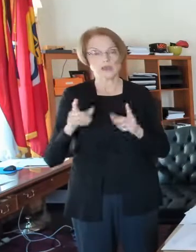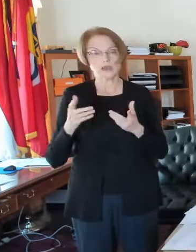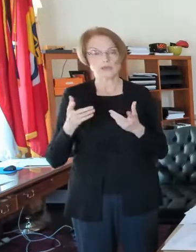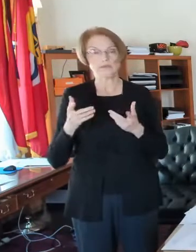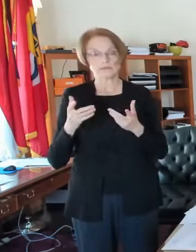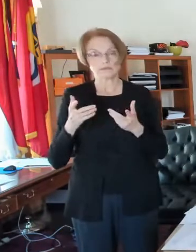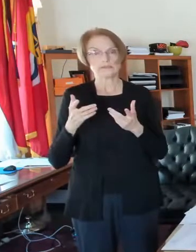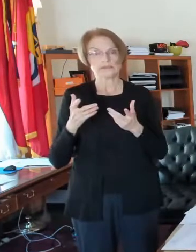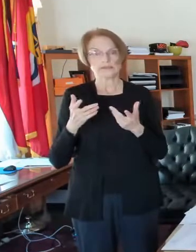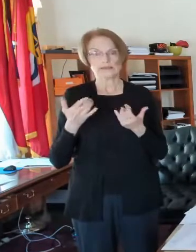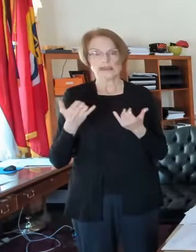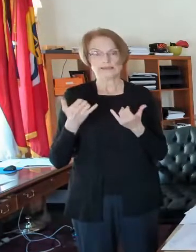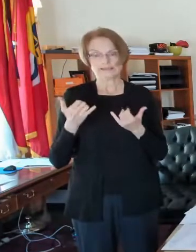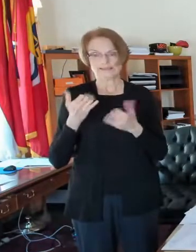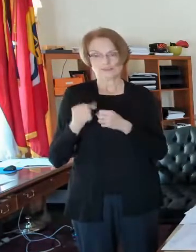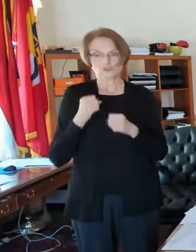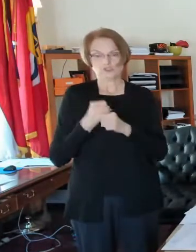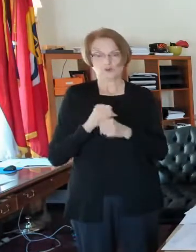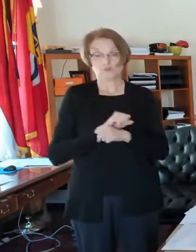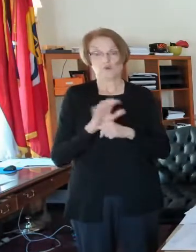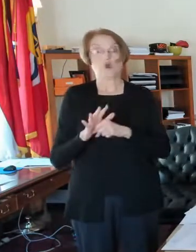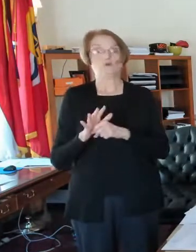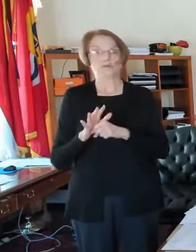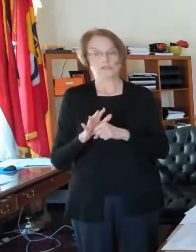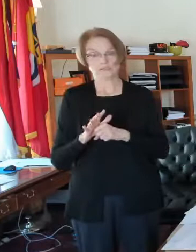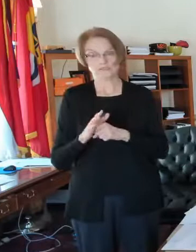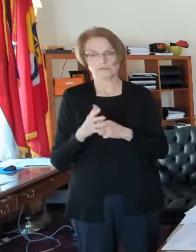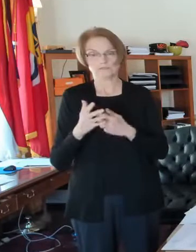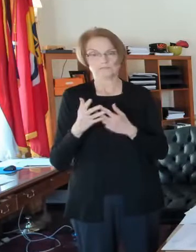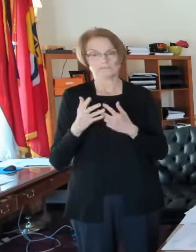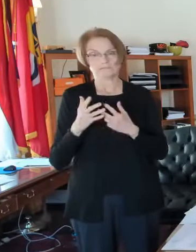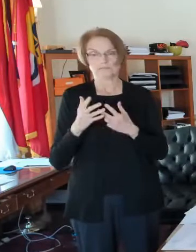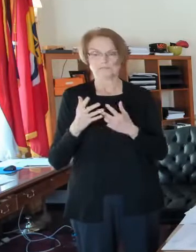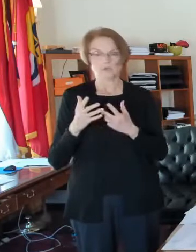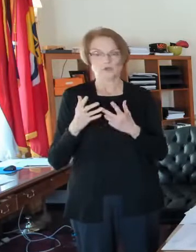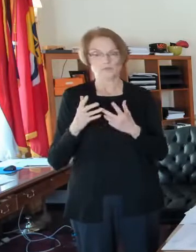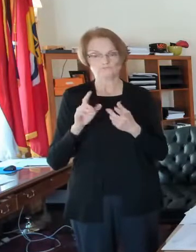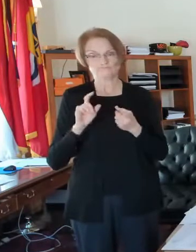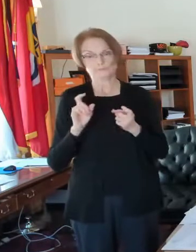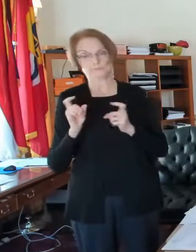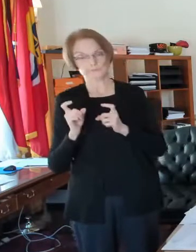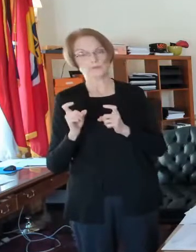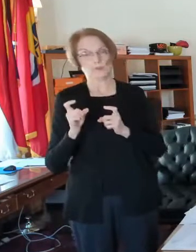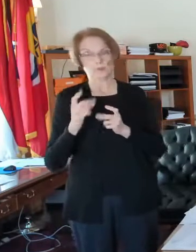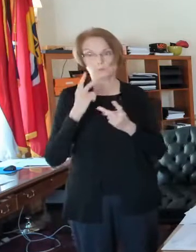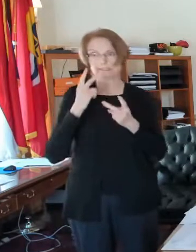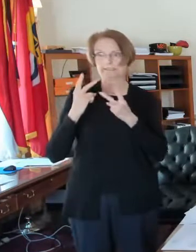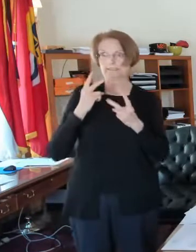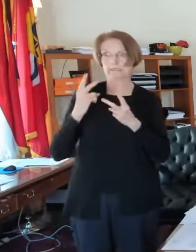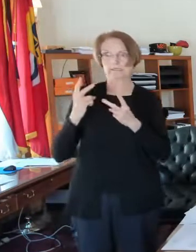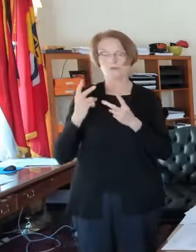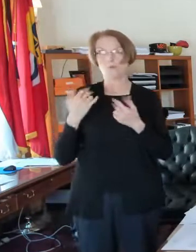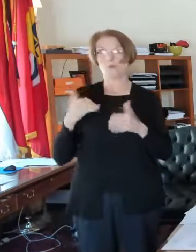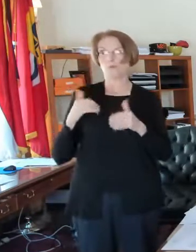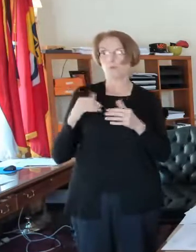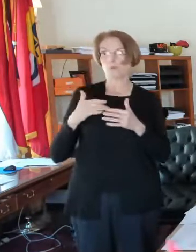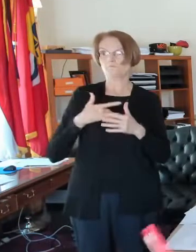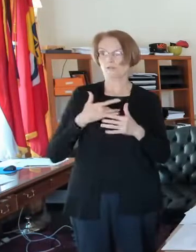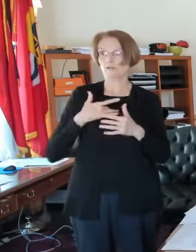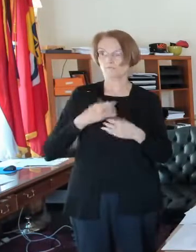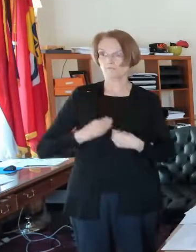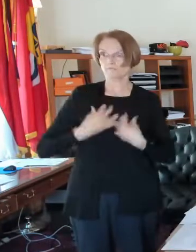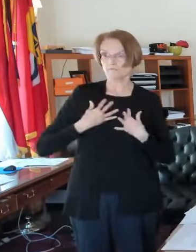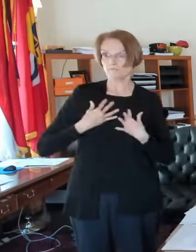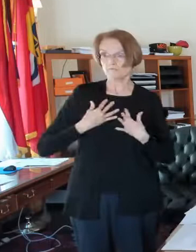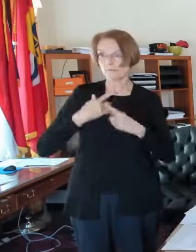out of this year of COVID, there are some very encouraging and positive signs. And you know, why